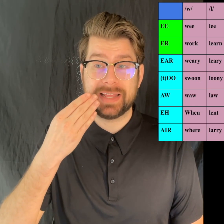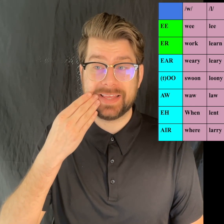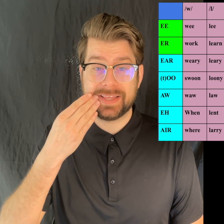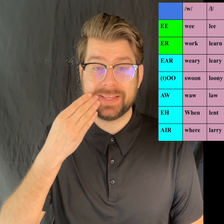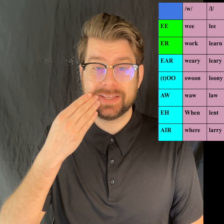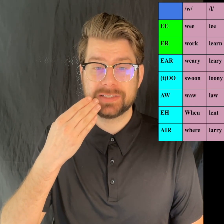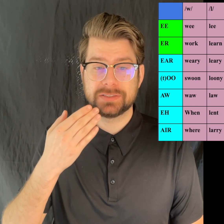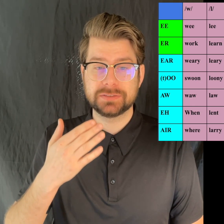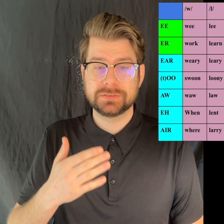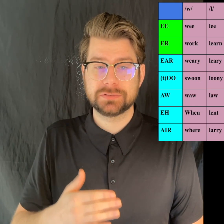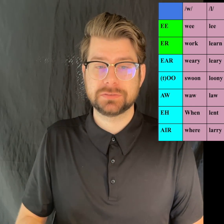loony,